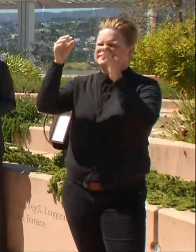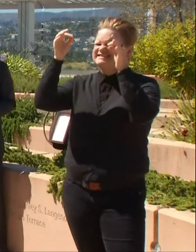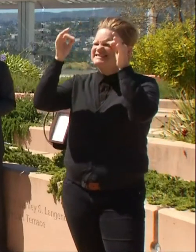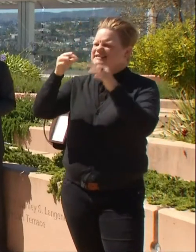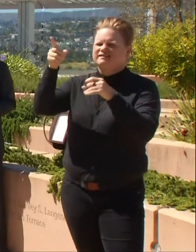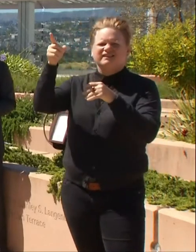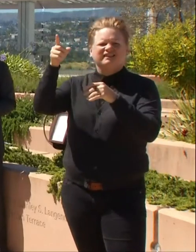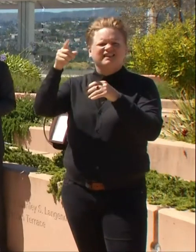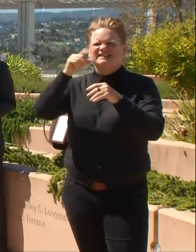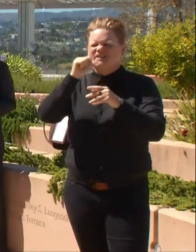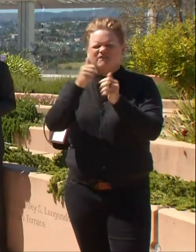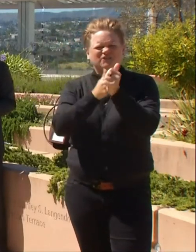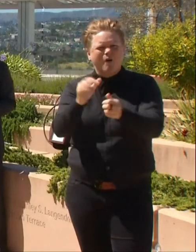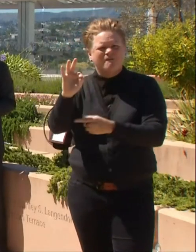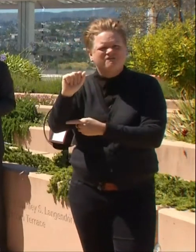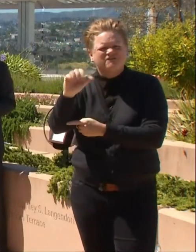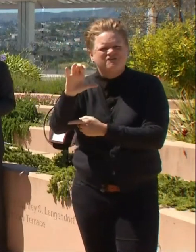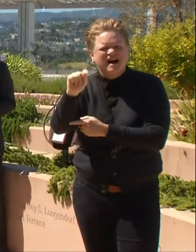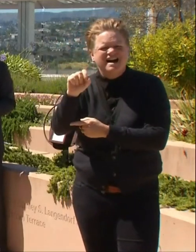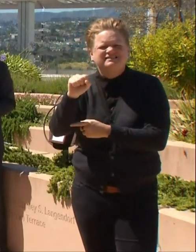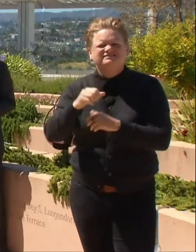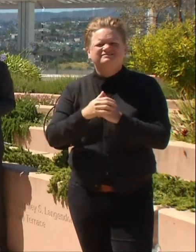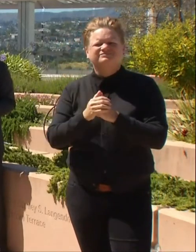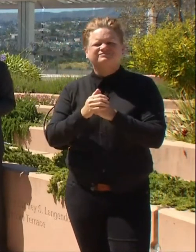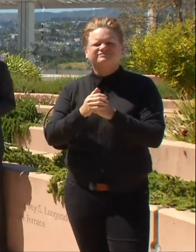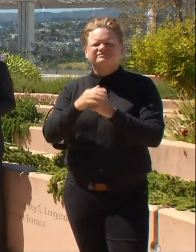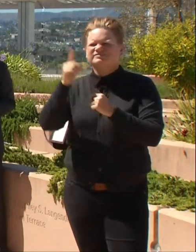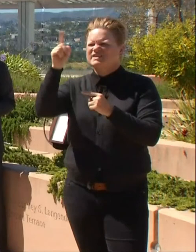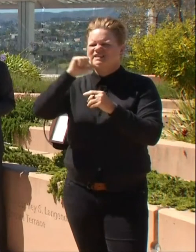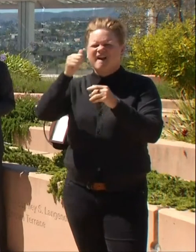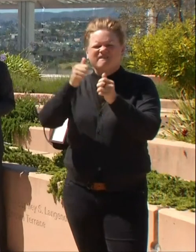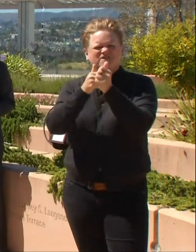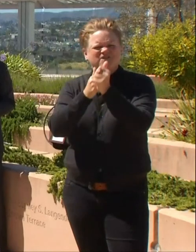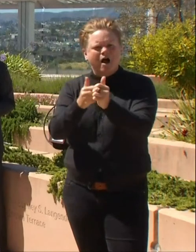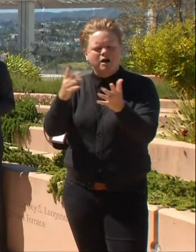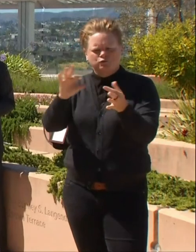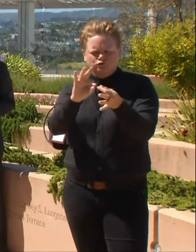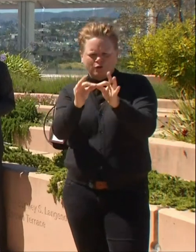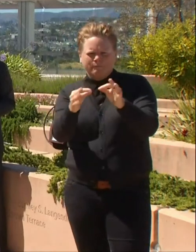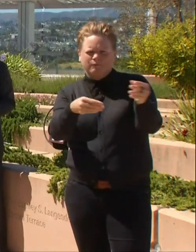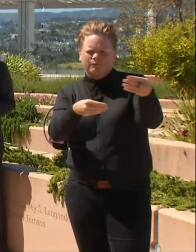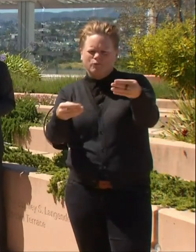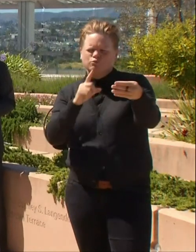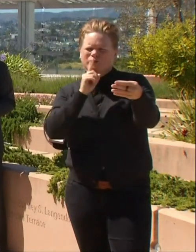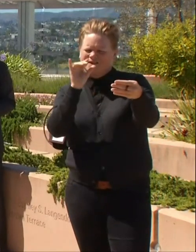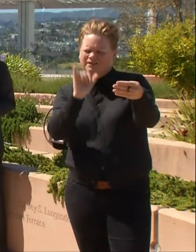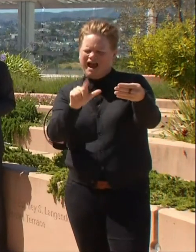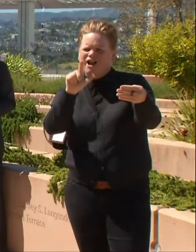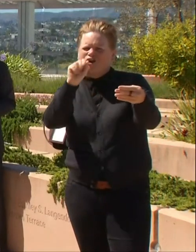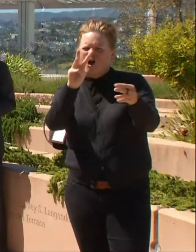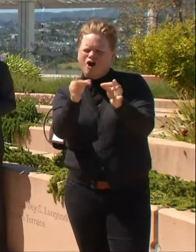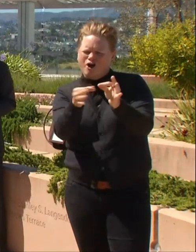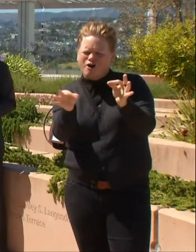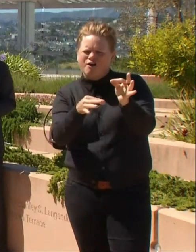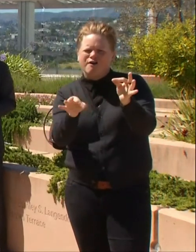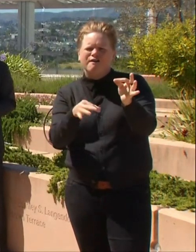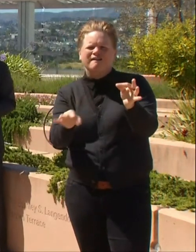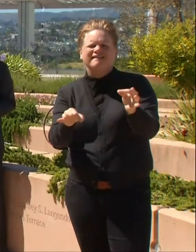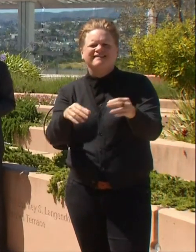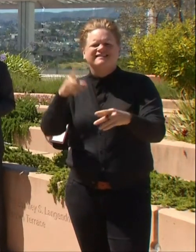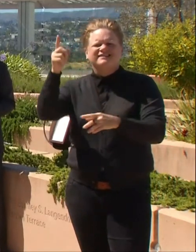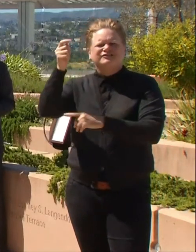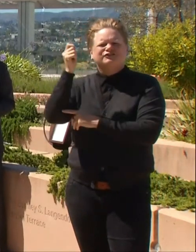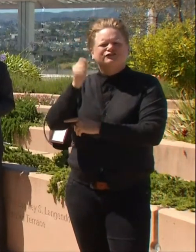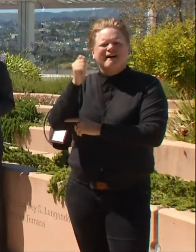law. The decision has been issued by a judge who was handpicked by the NRA to sit in a